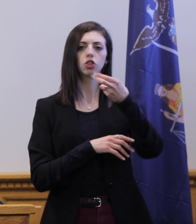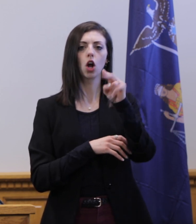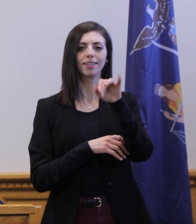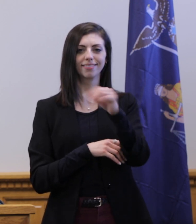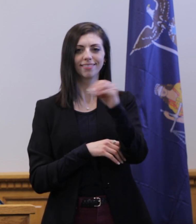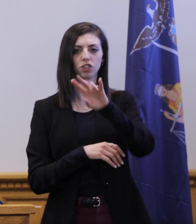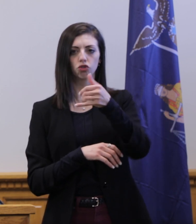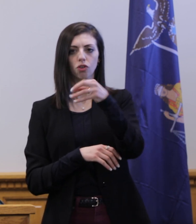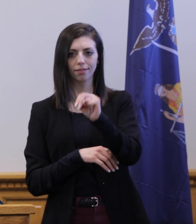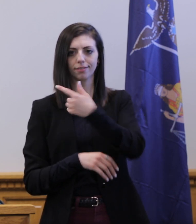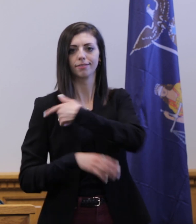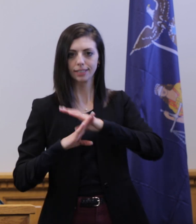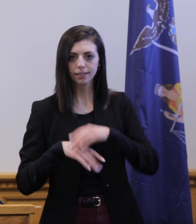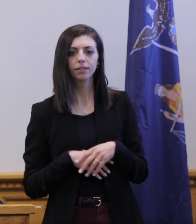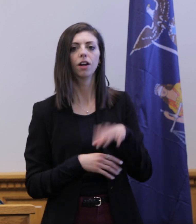vaccines,